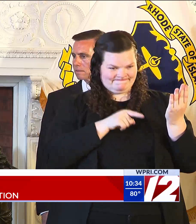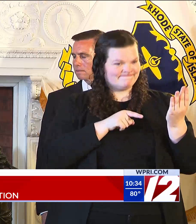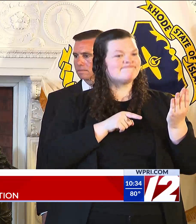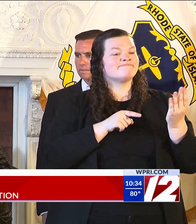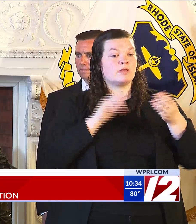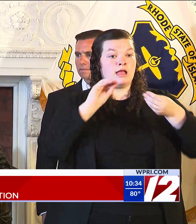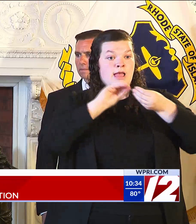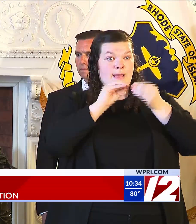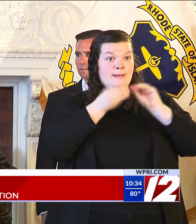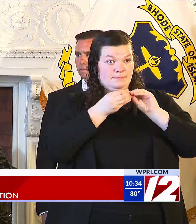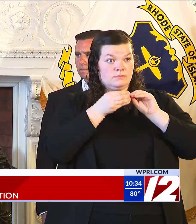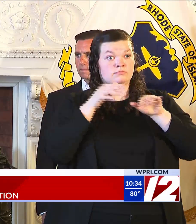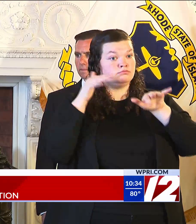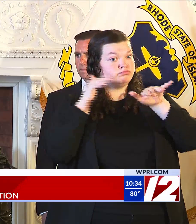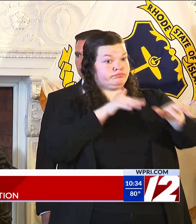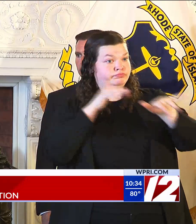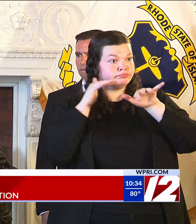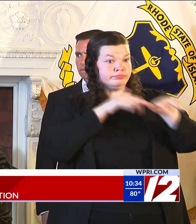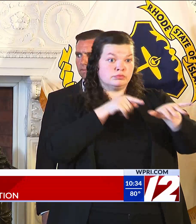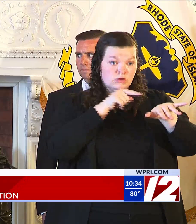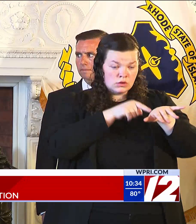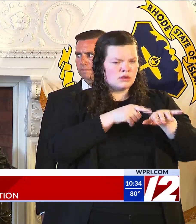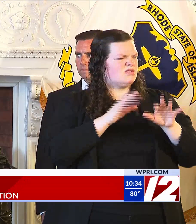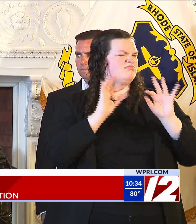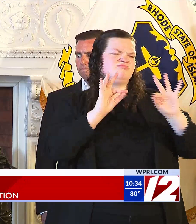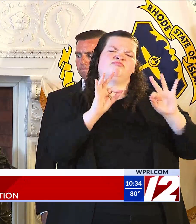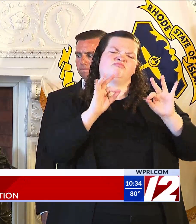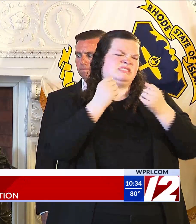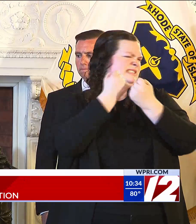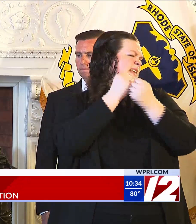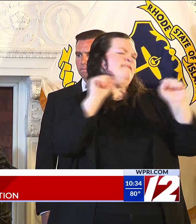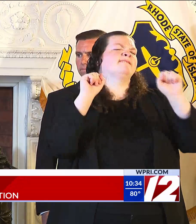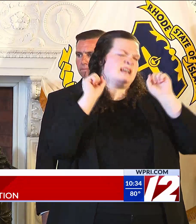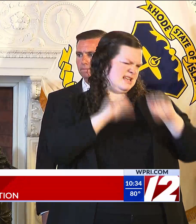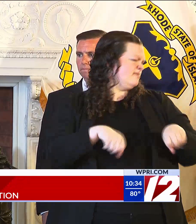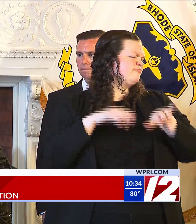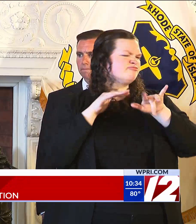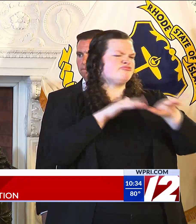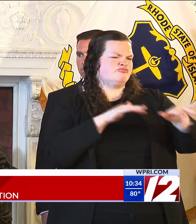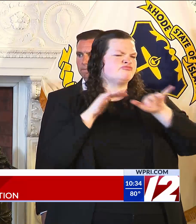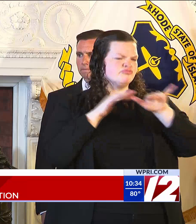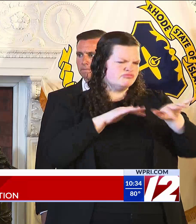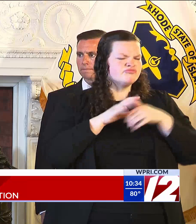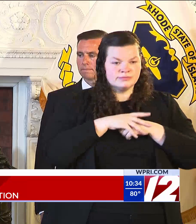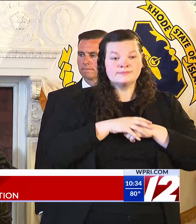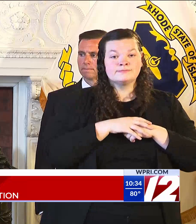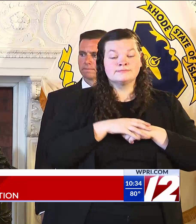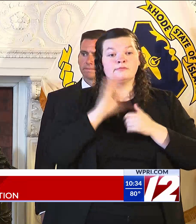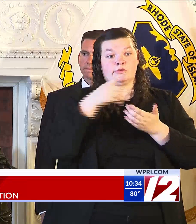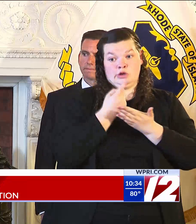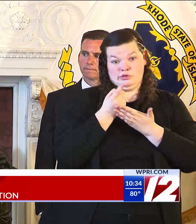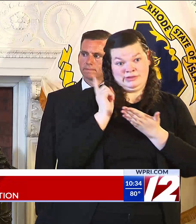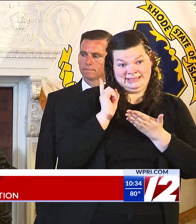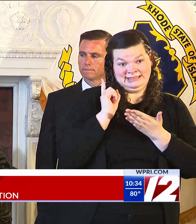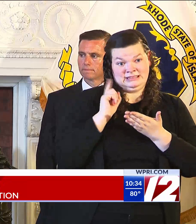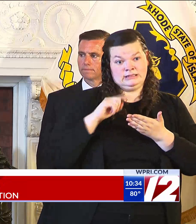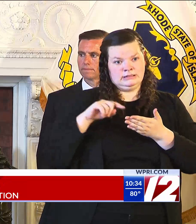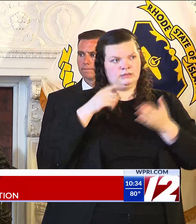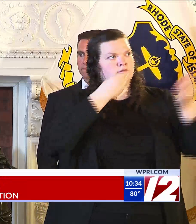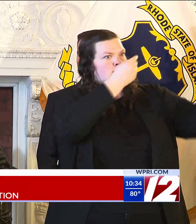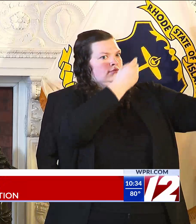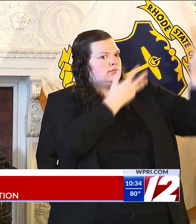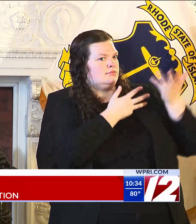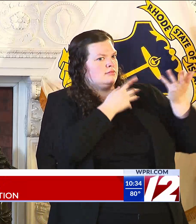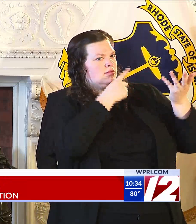two directions on it. And as late as last week, we received additional, as you know, we stepped